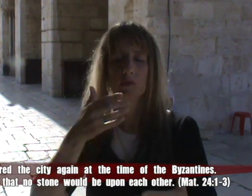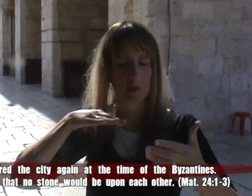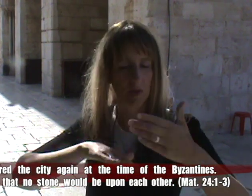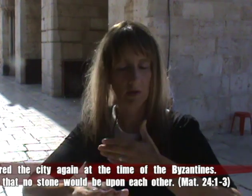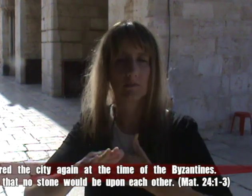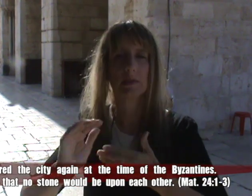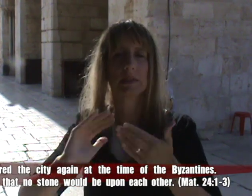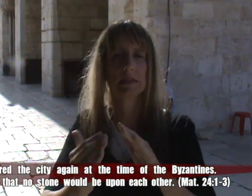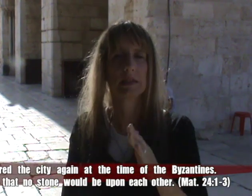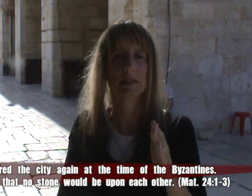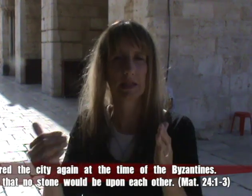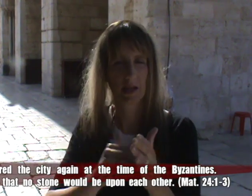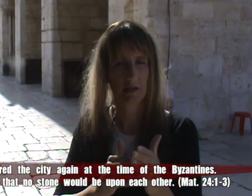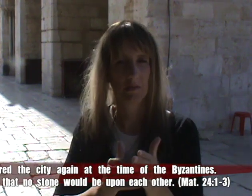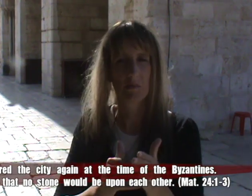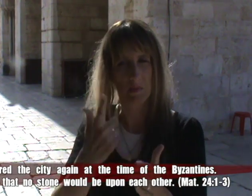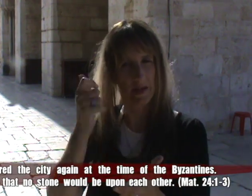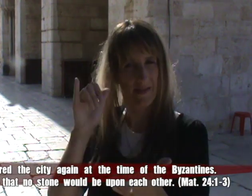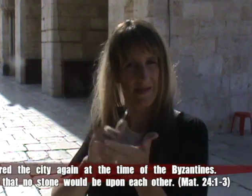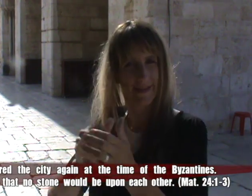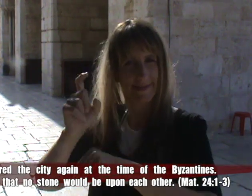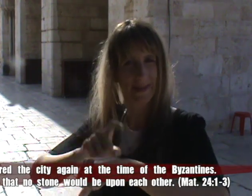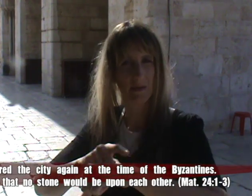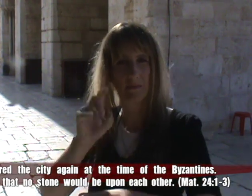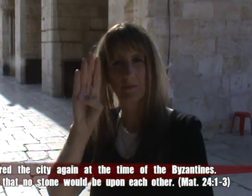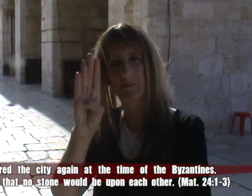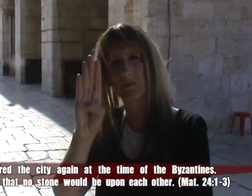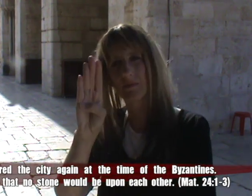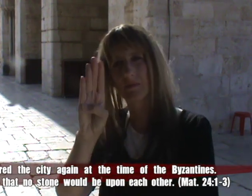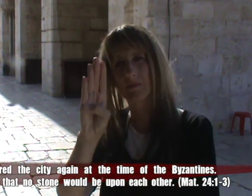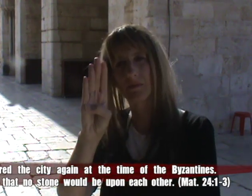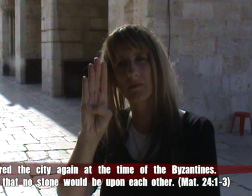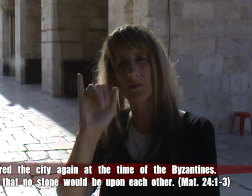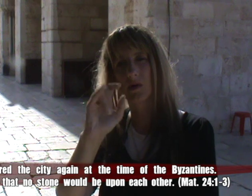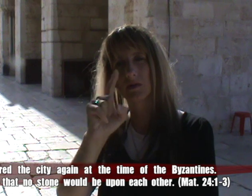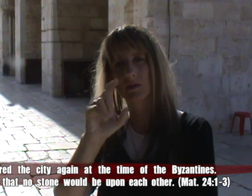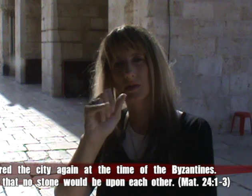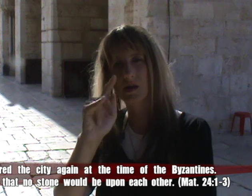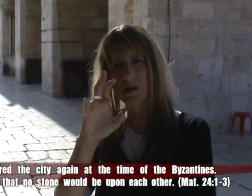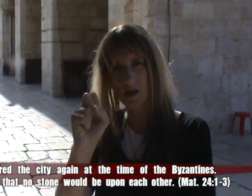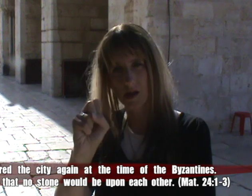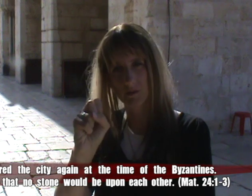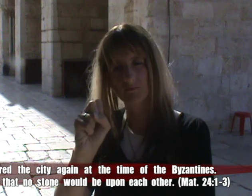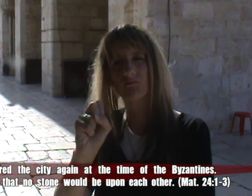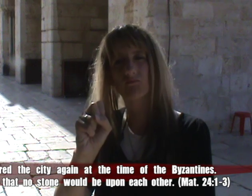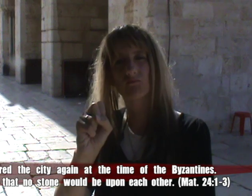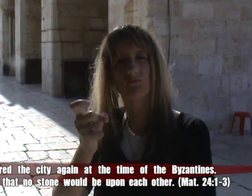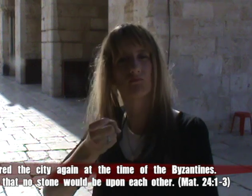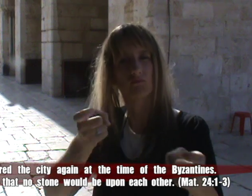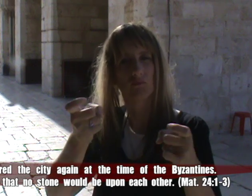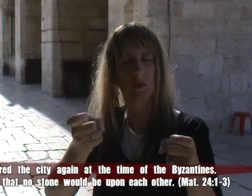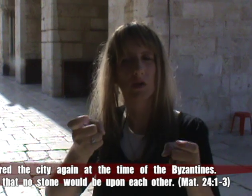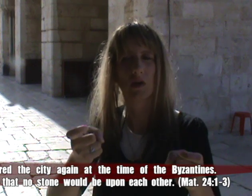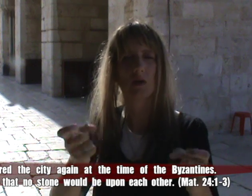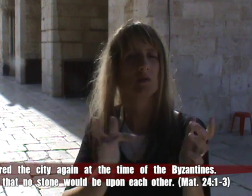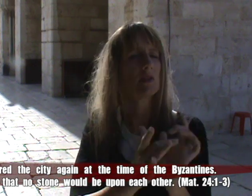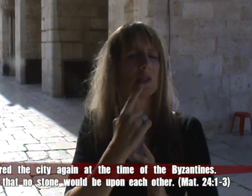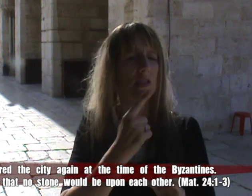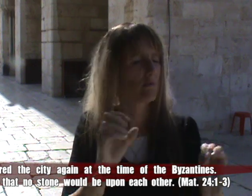the Jews were able to enter Jerusalem again, and this happened during the time of the Byzantines and during their rule.